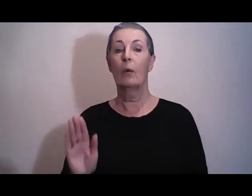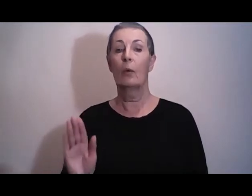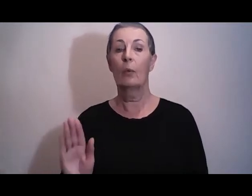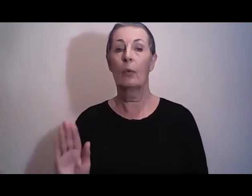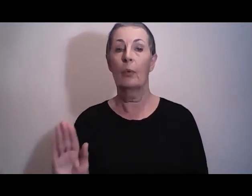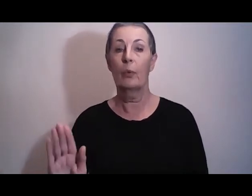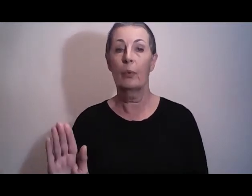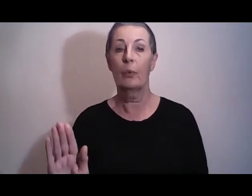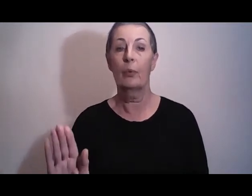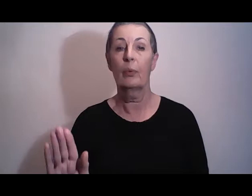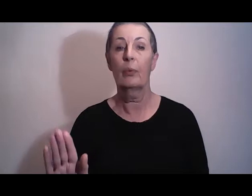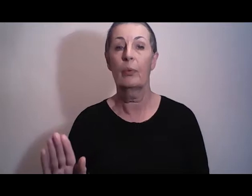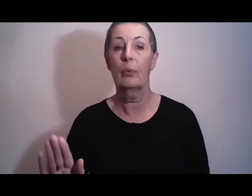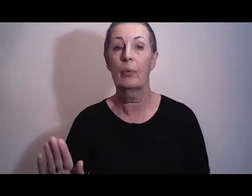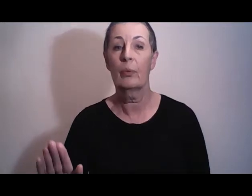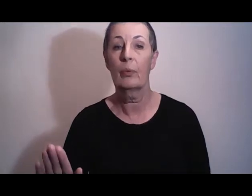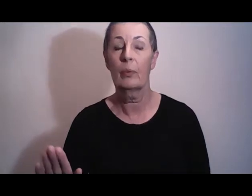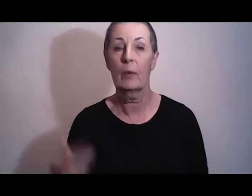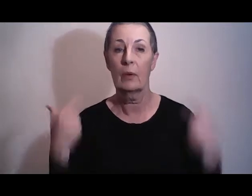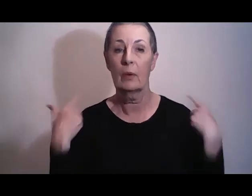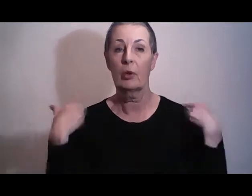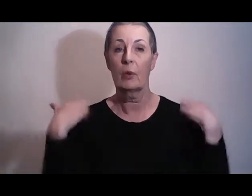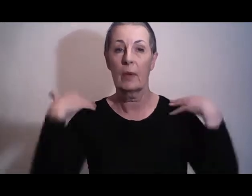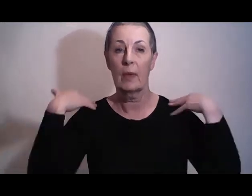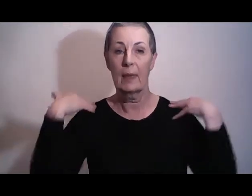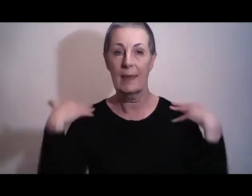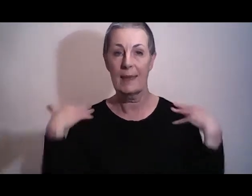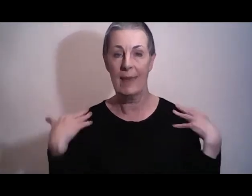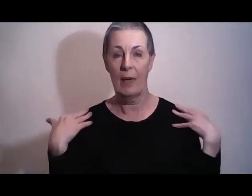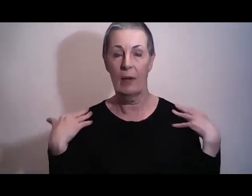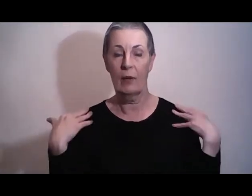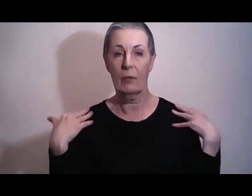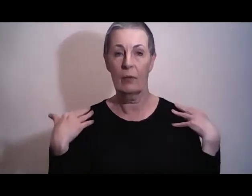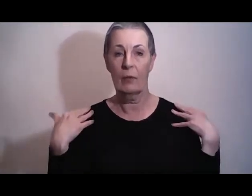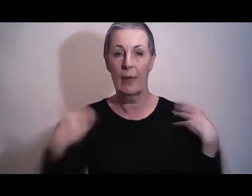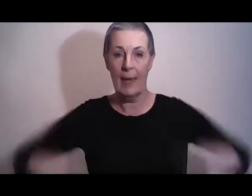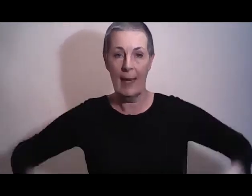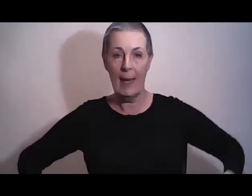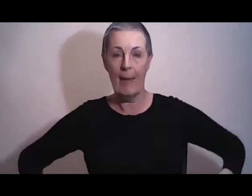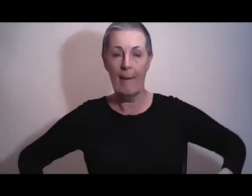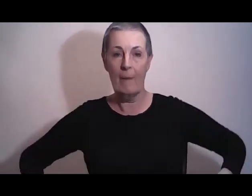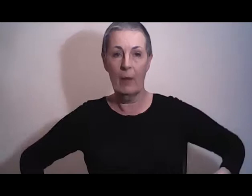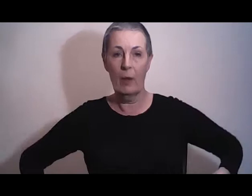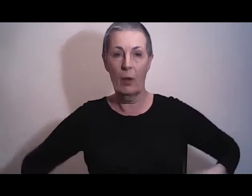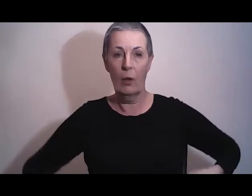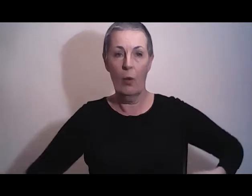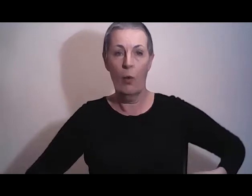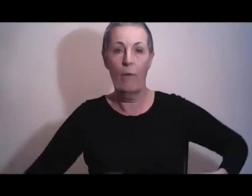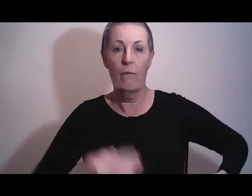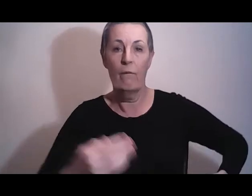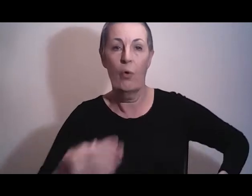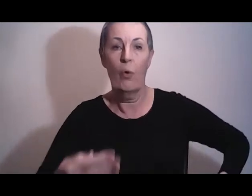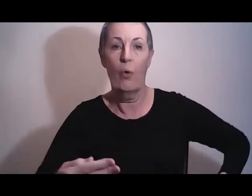and moving from your hip. So you can see that from the top of my head to